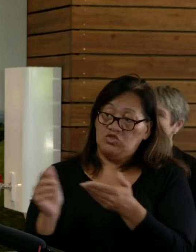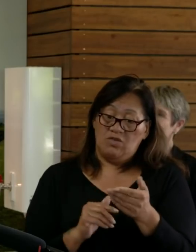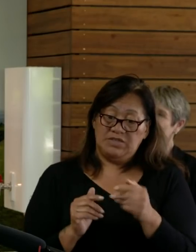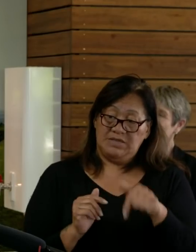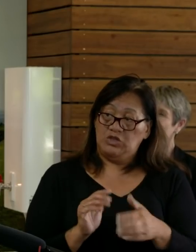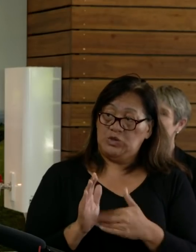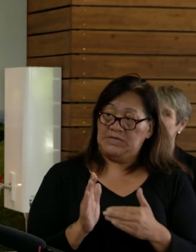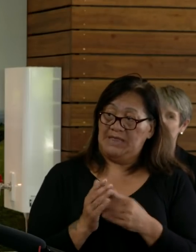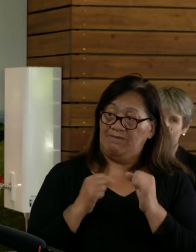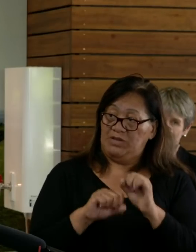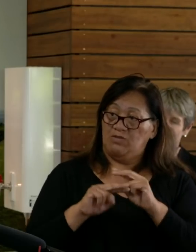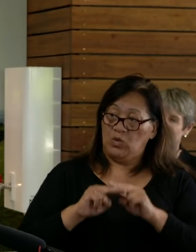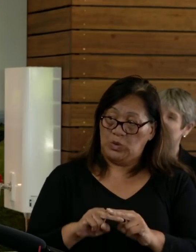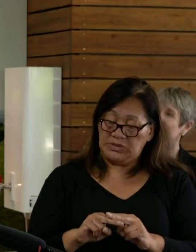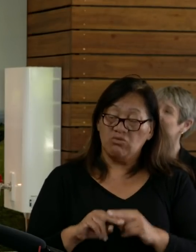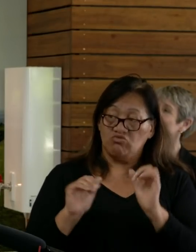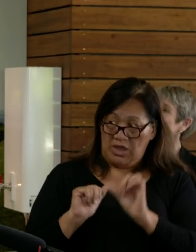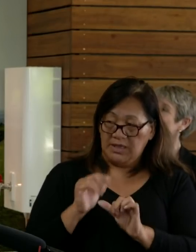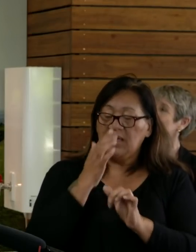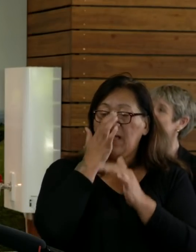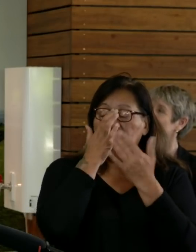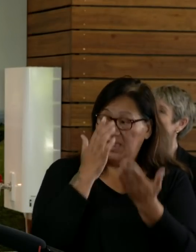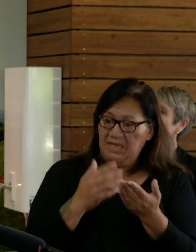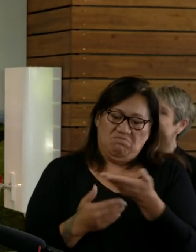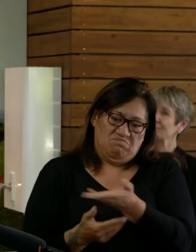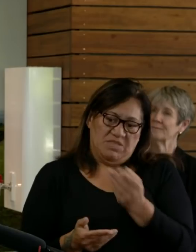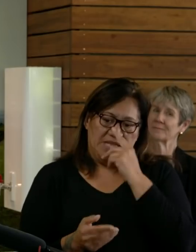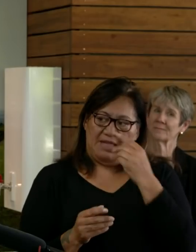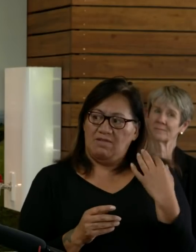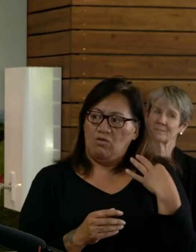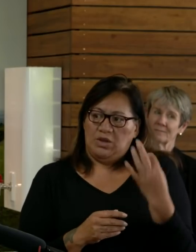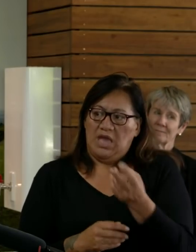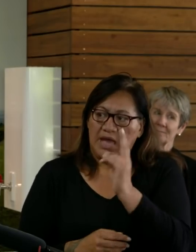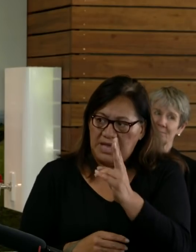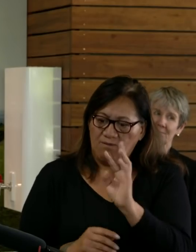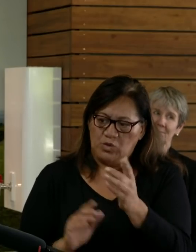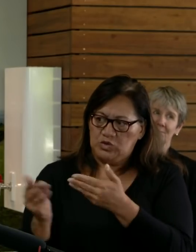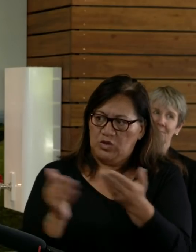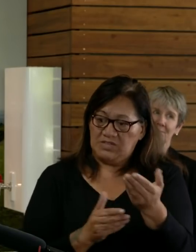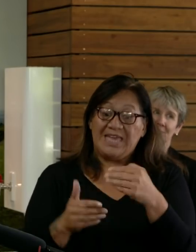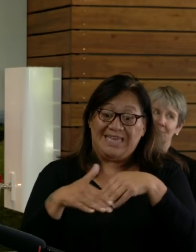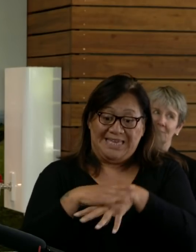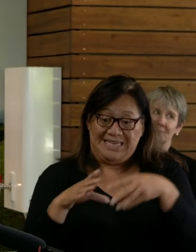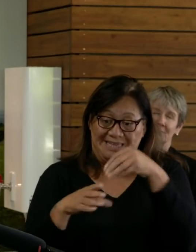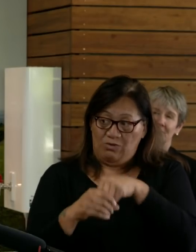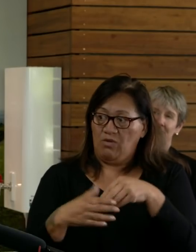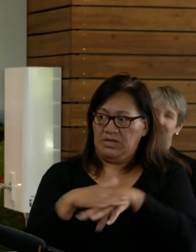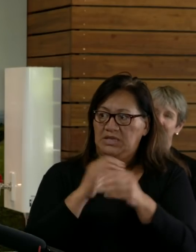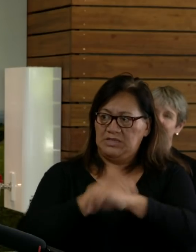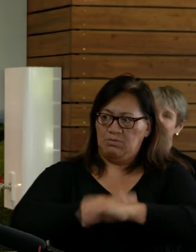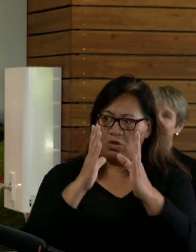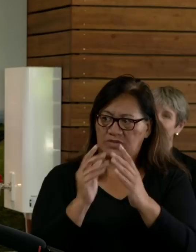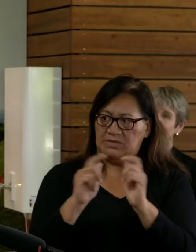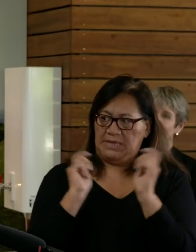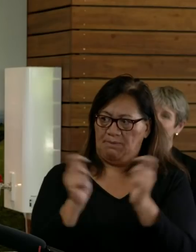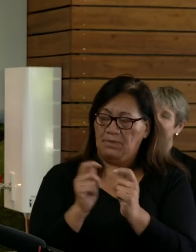Zealand Defence Force, and then they volunteer again for service in the explosive ordnance disposal trade.